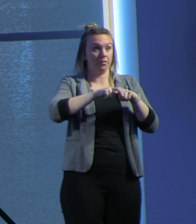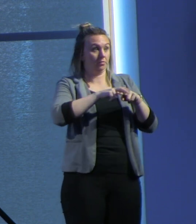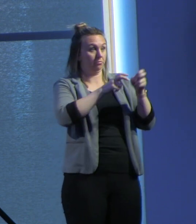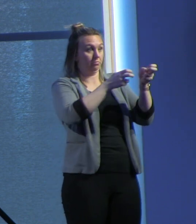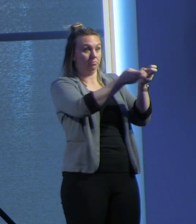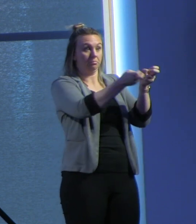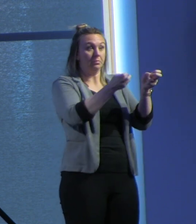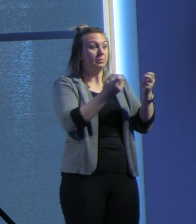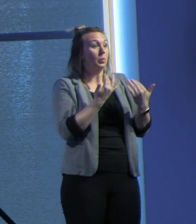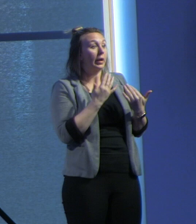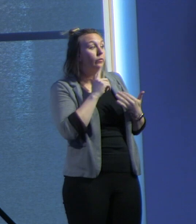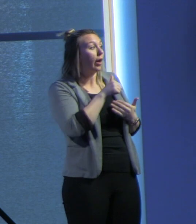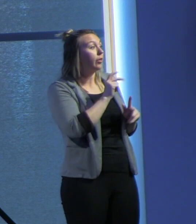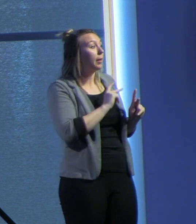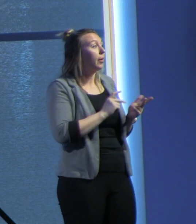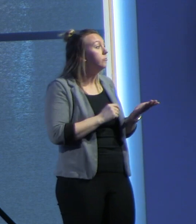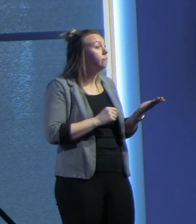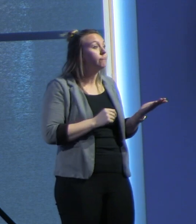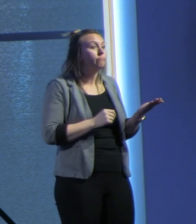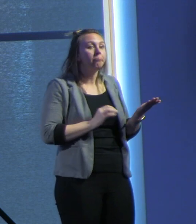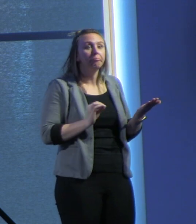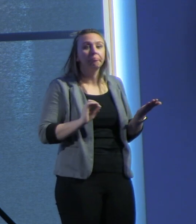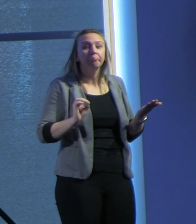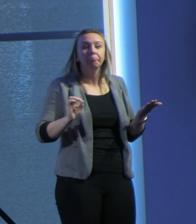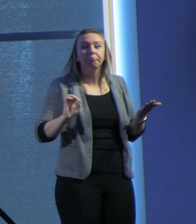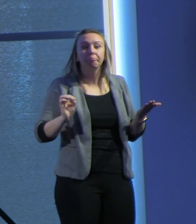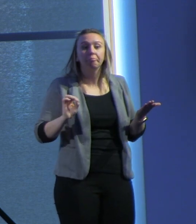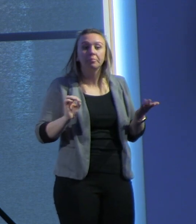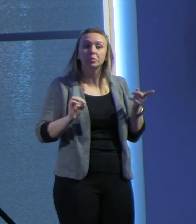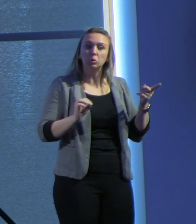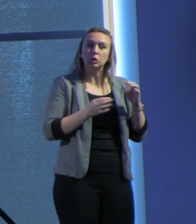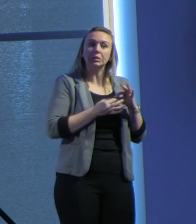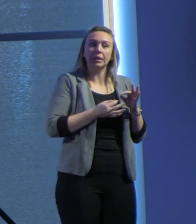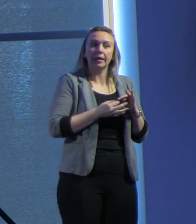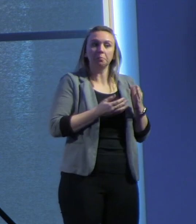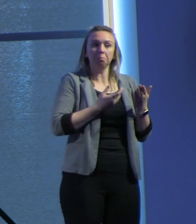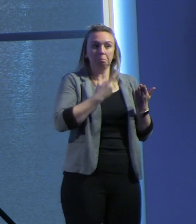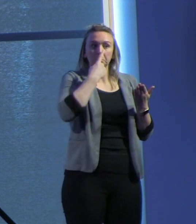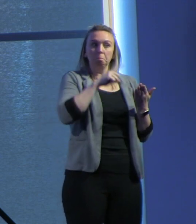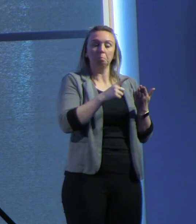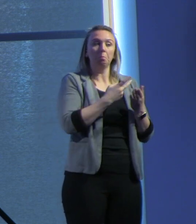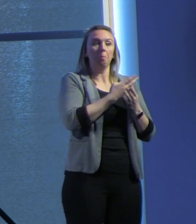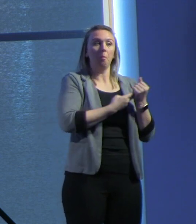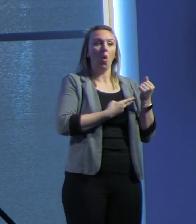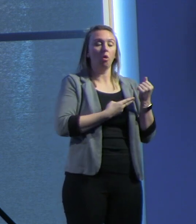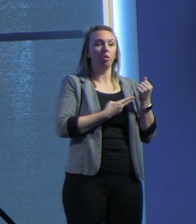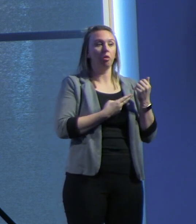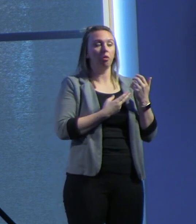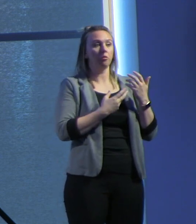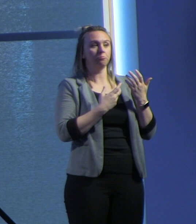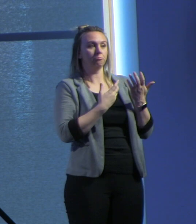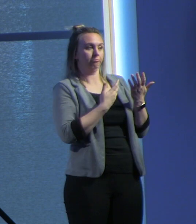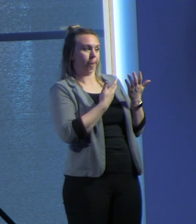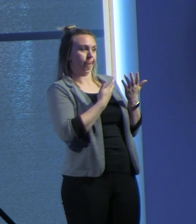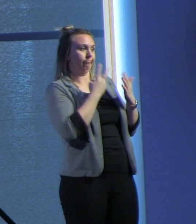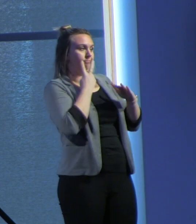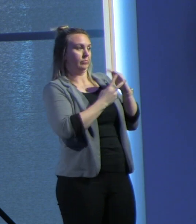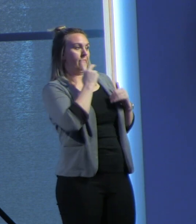waiting for other people to come, but nobody came. So she said she'd give us both a reading and read us both at the same